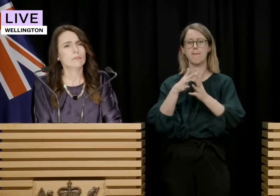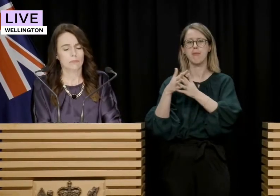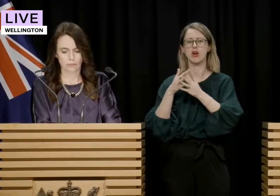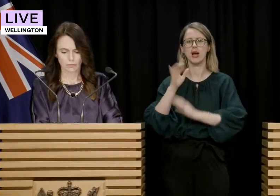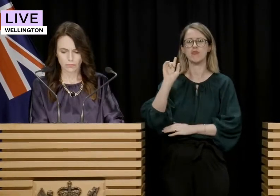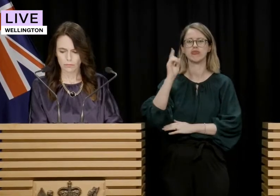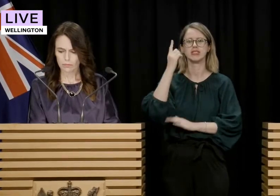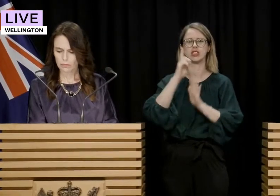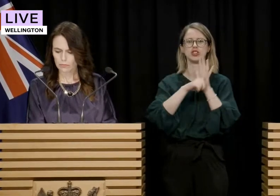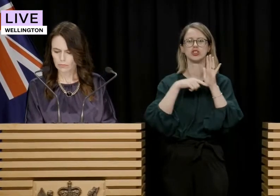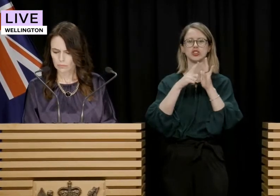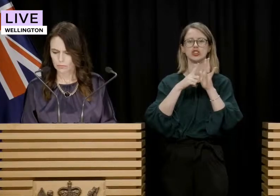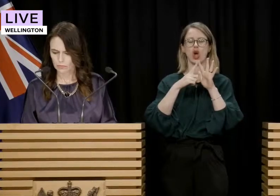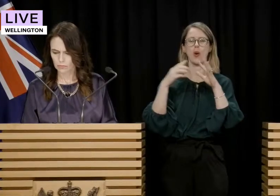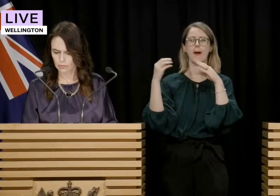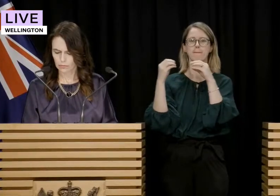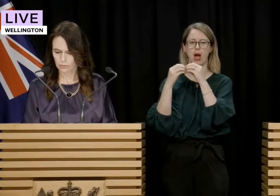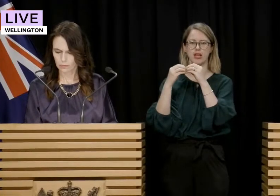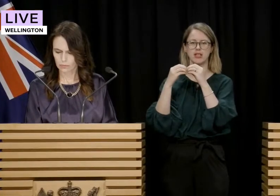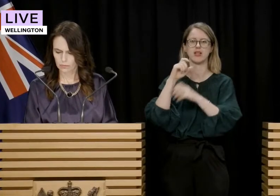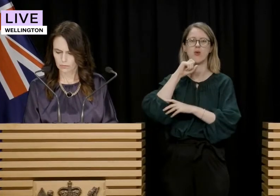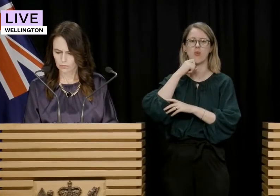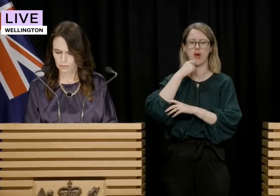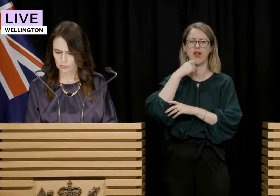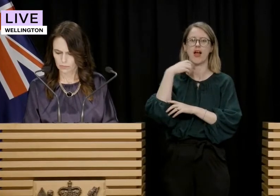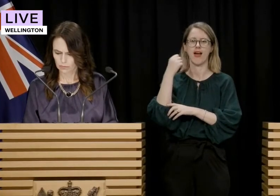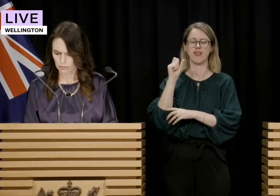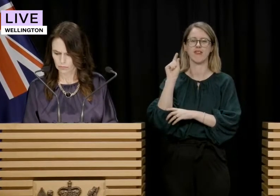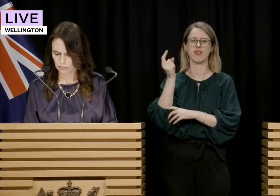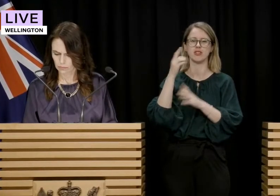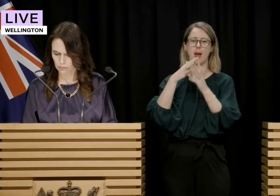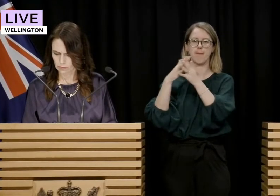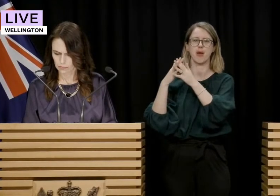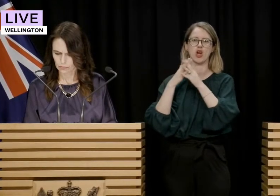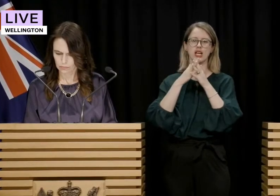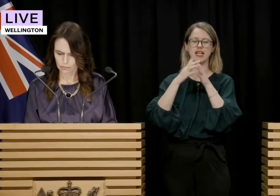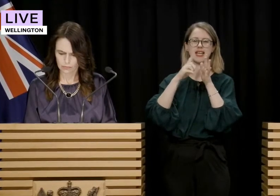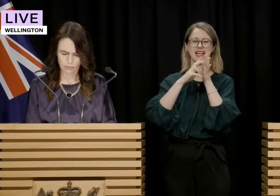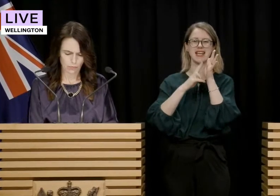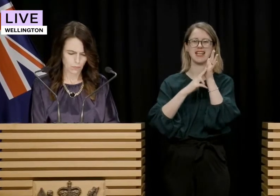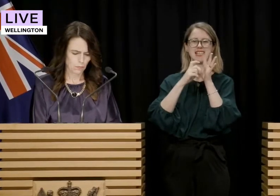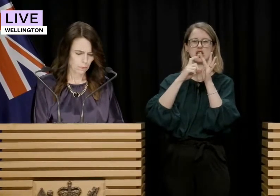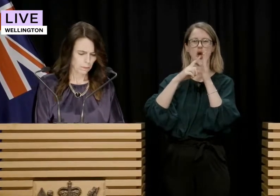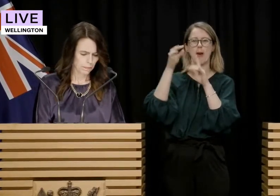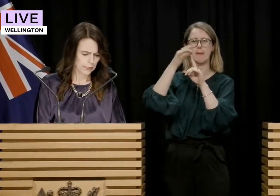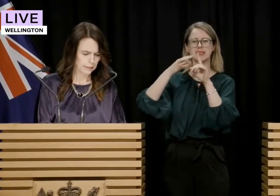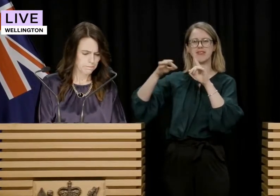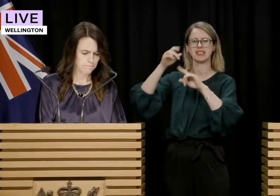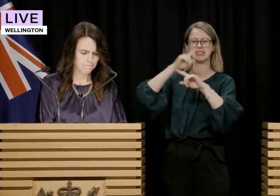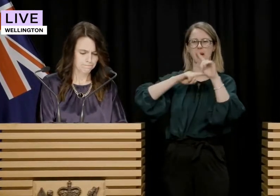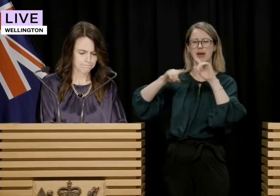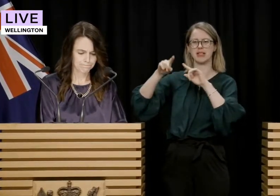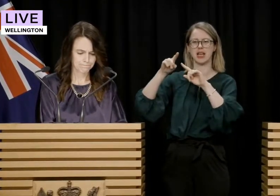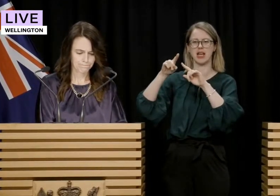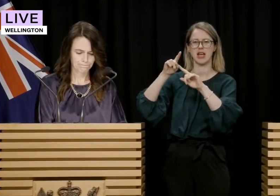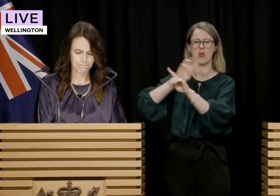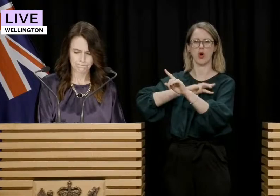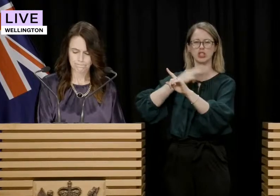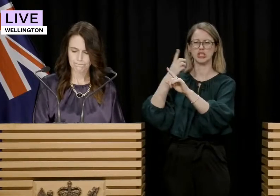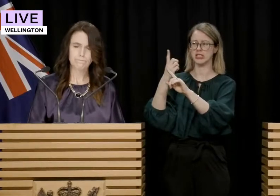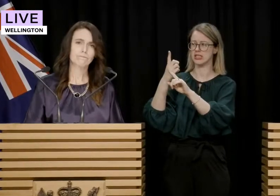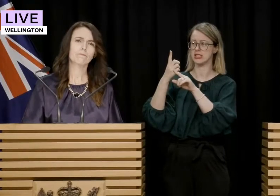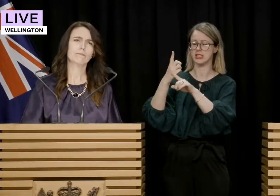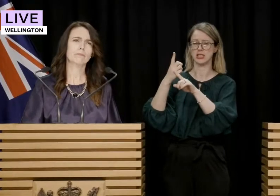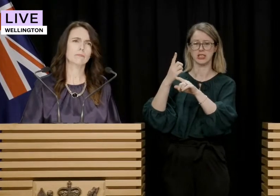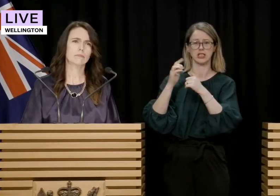to hold the first ever US Indo-Pacific summit in Washington over the next couple of days. How does New Zealand feel about a stronger